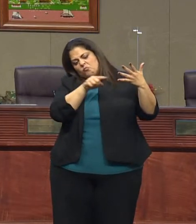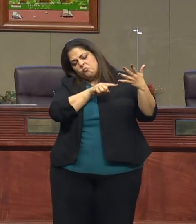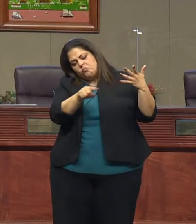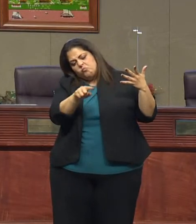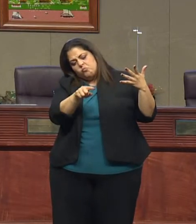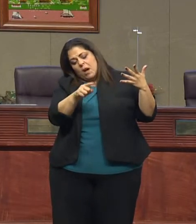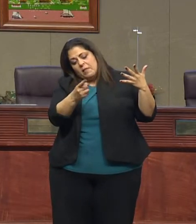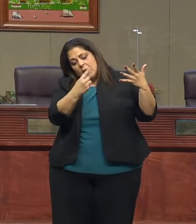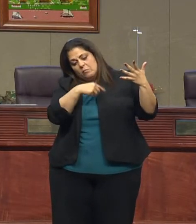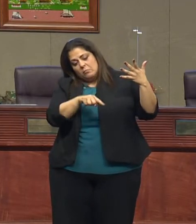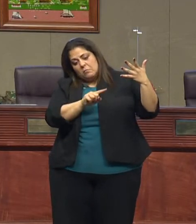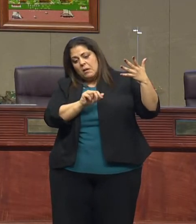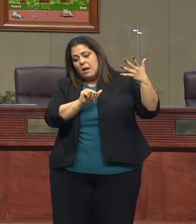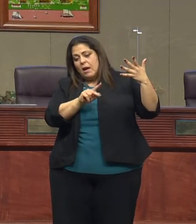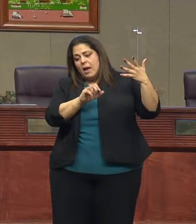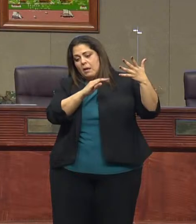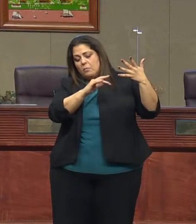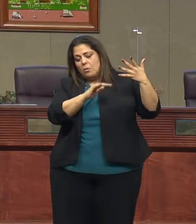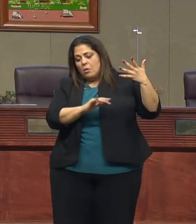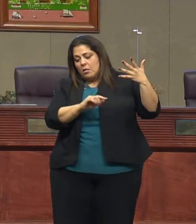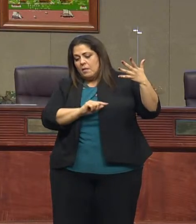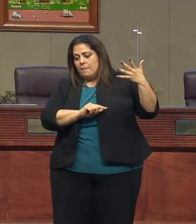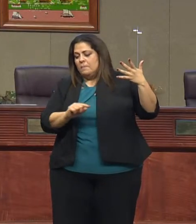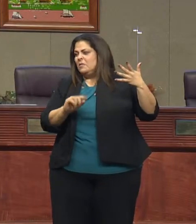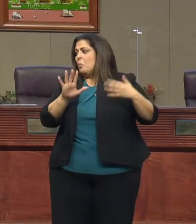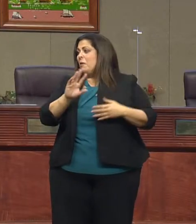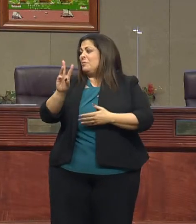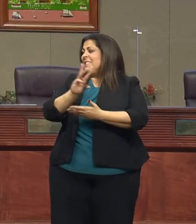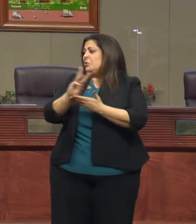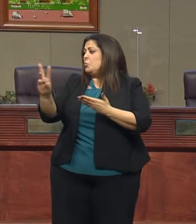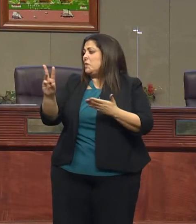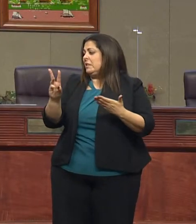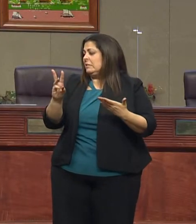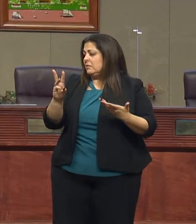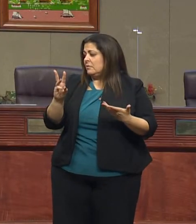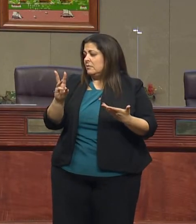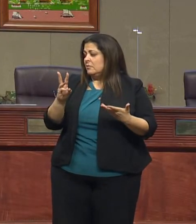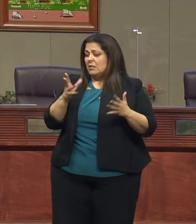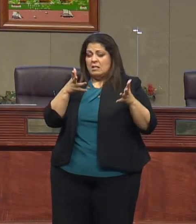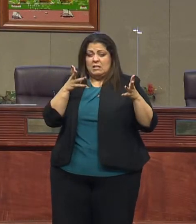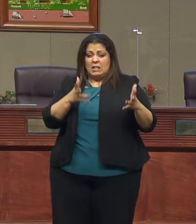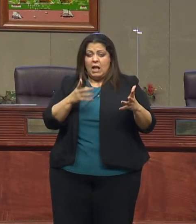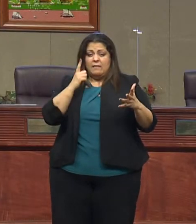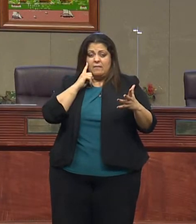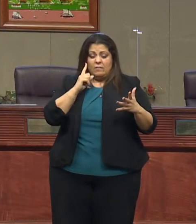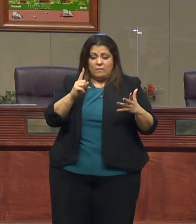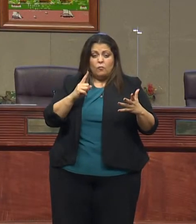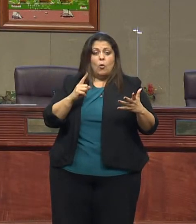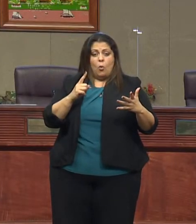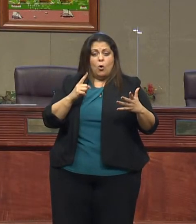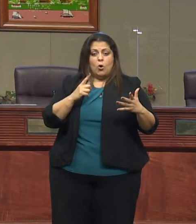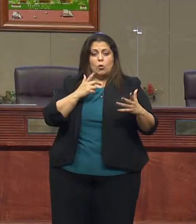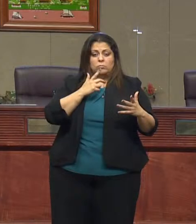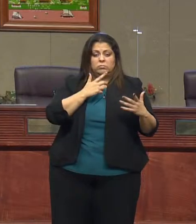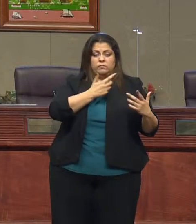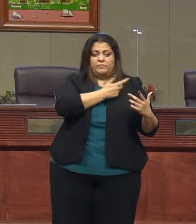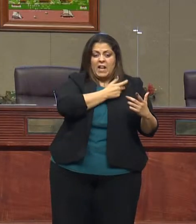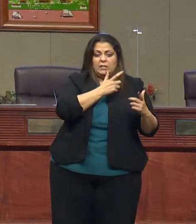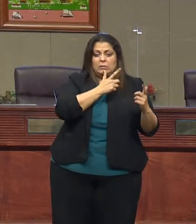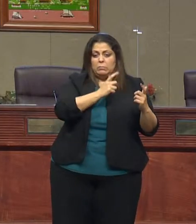then May. So 6 weeks from now, we have got to get to the point